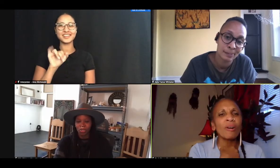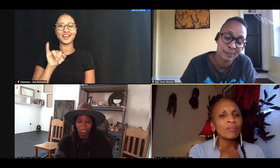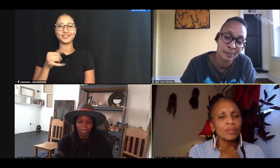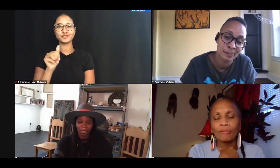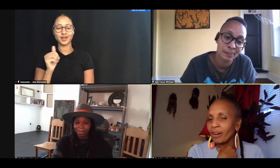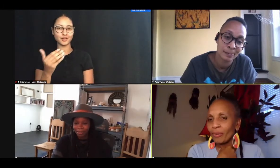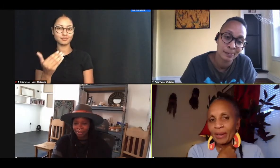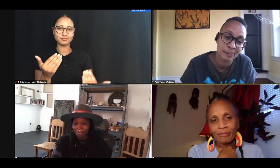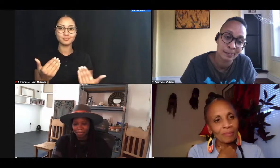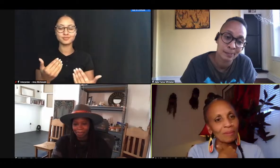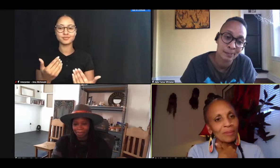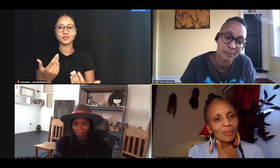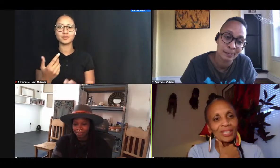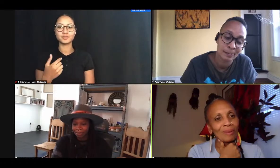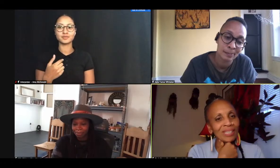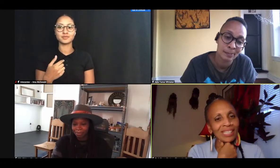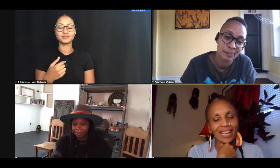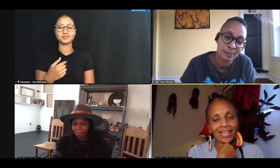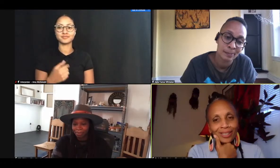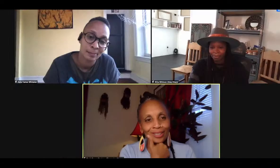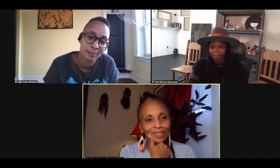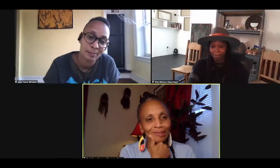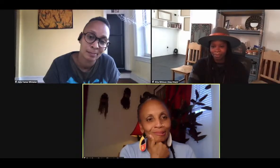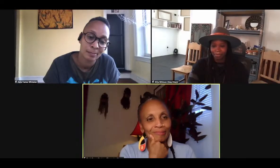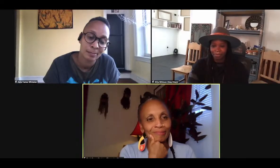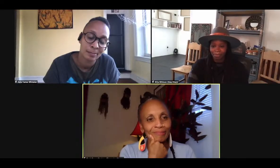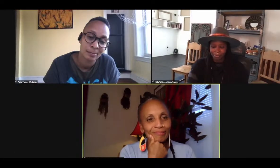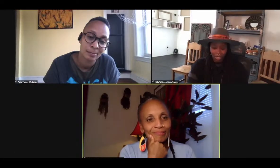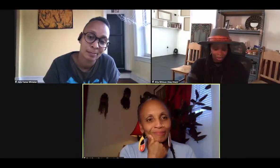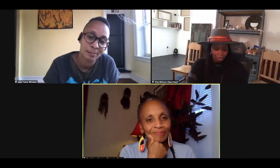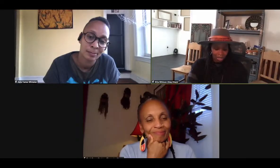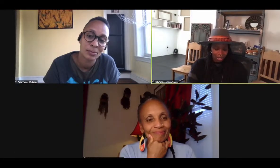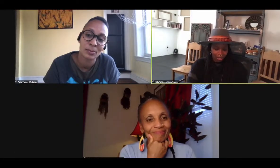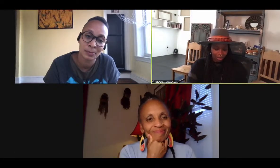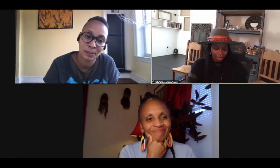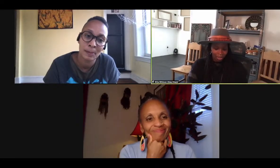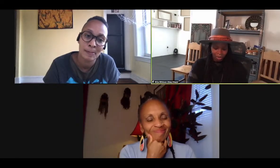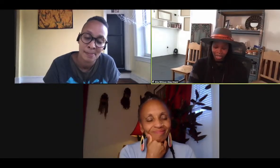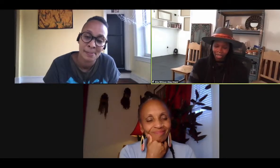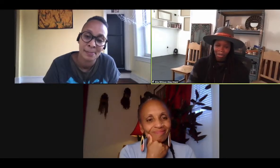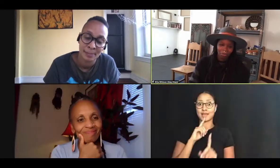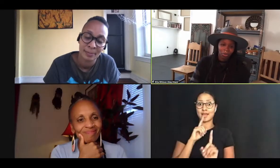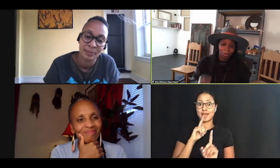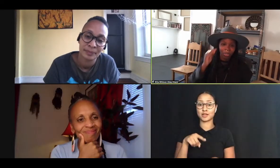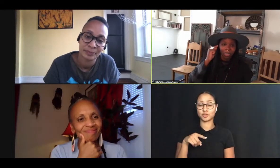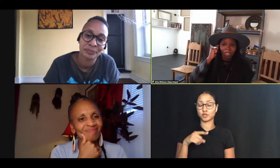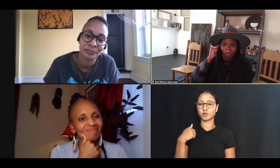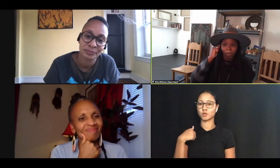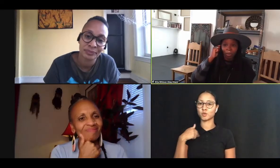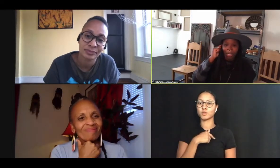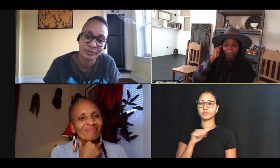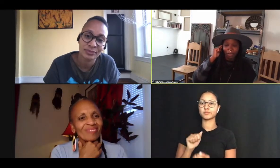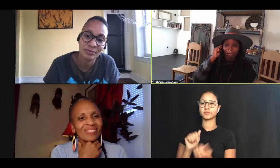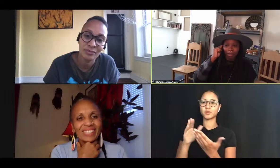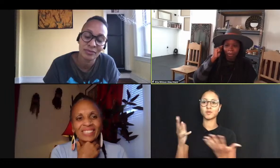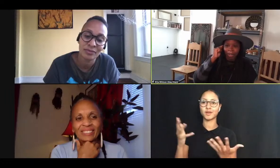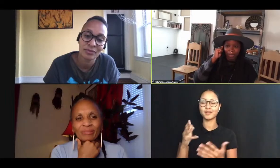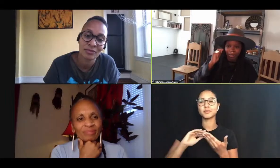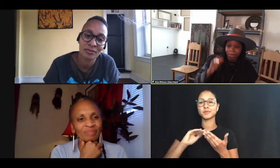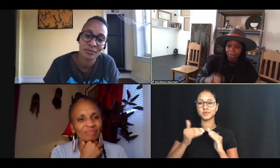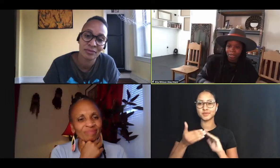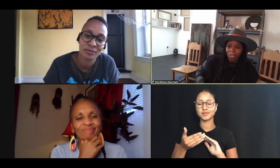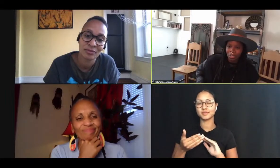don't go too far away from community when we need answers too. That's right, that's right. Come through. So I have some